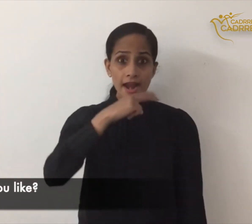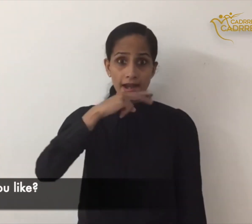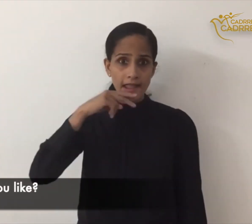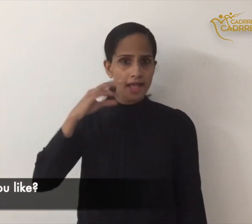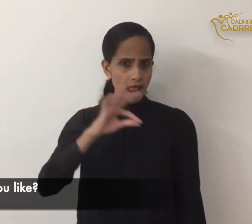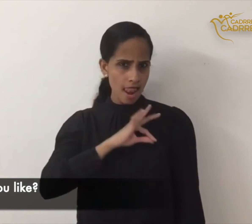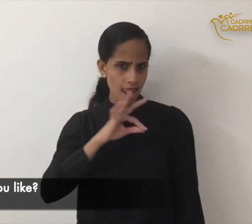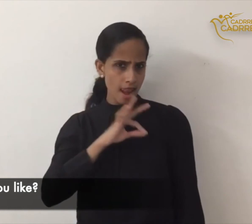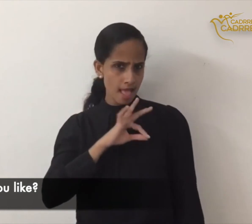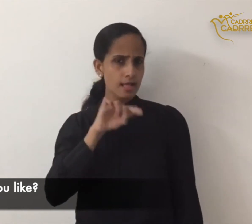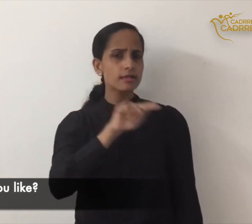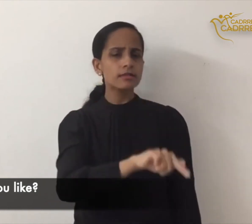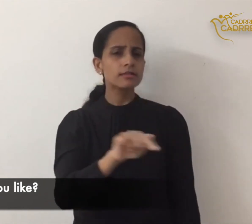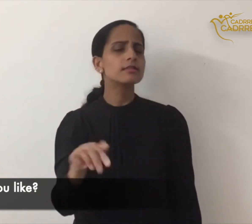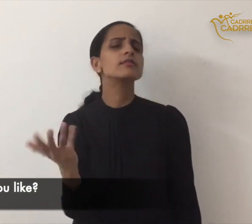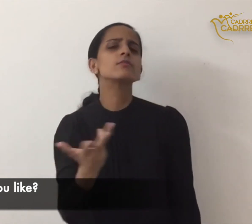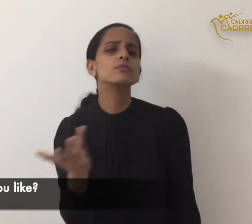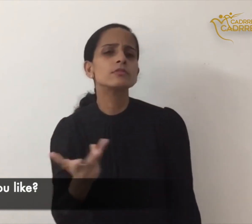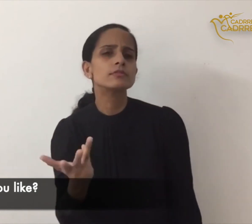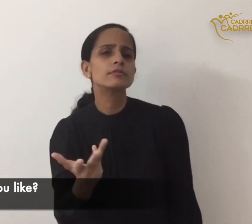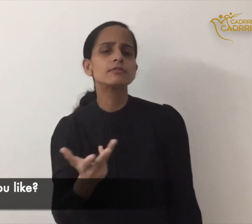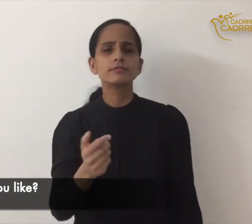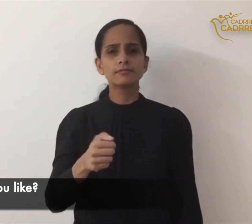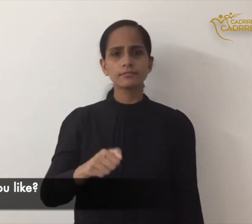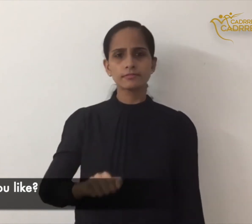Which color do you like?